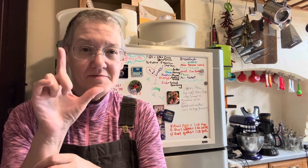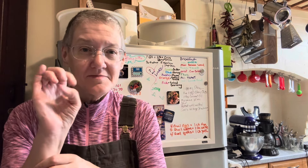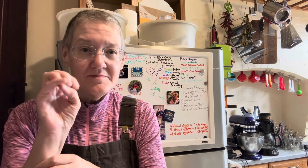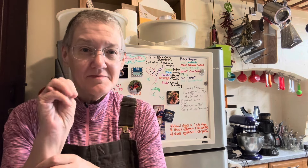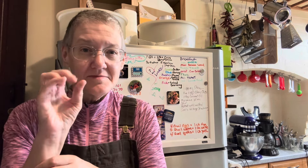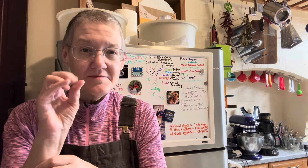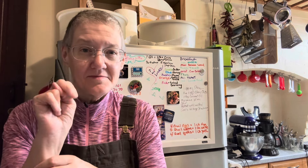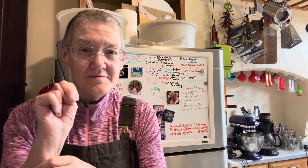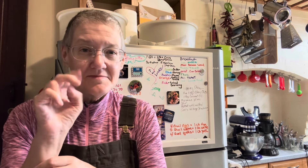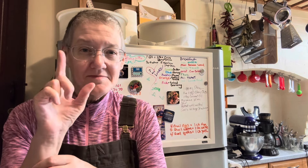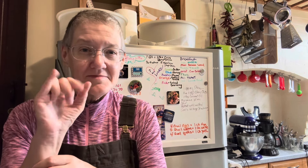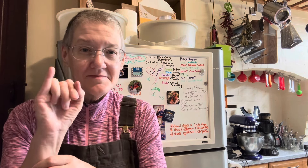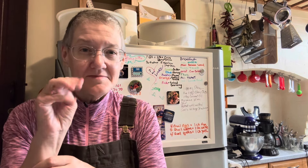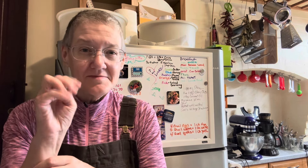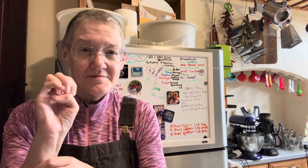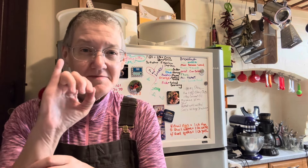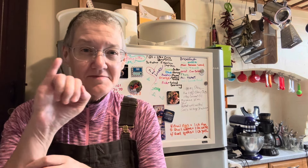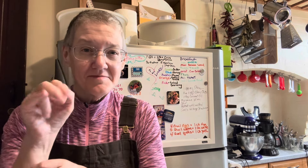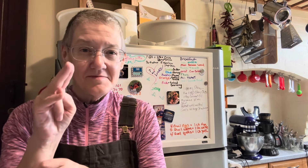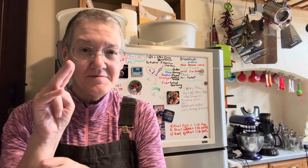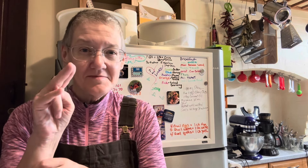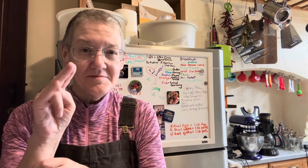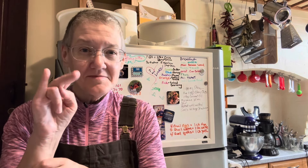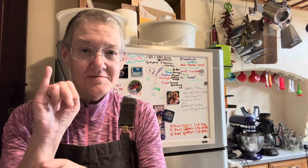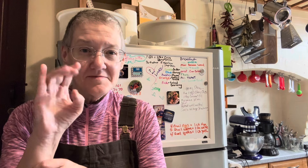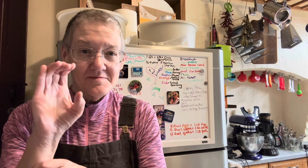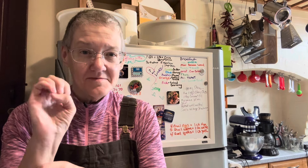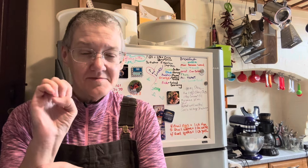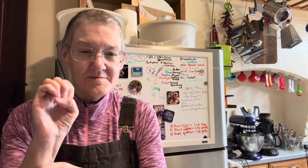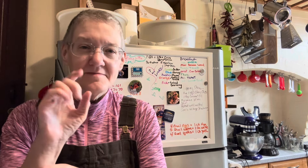berries or lemon or lime juice.